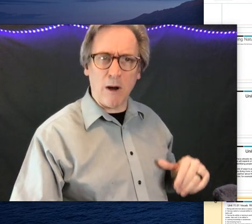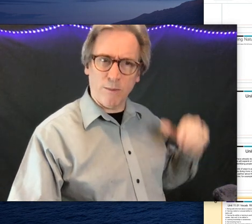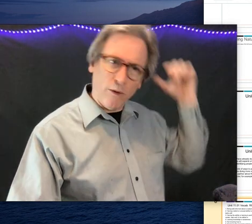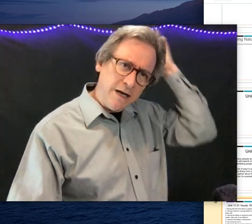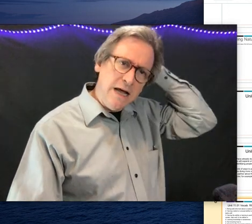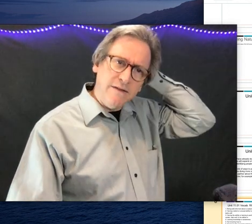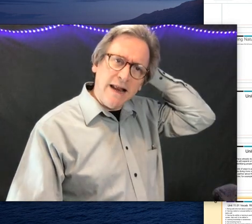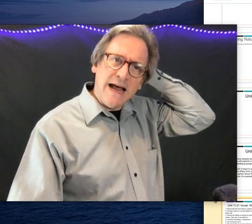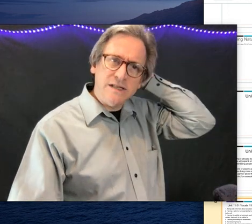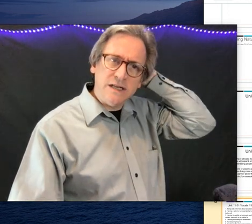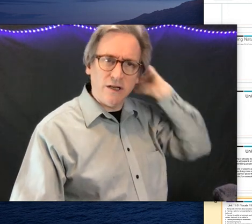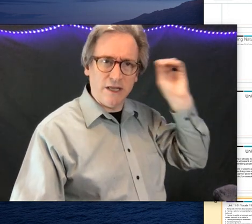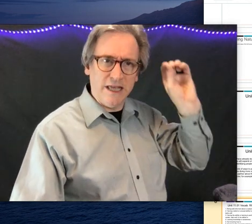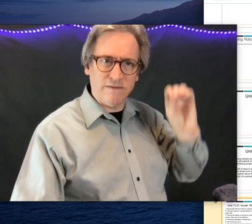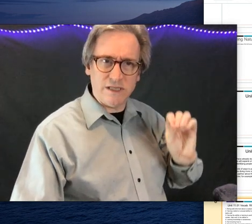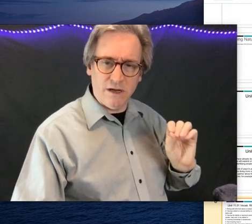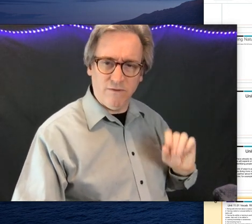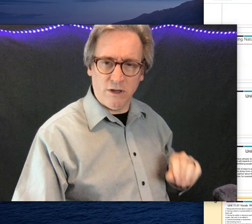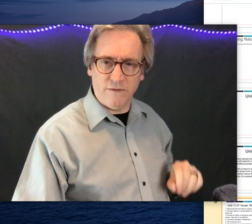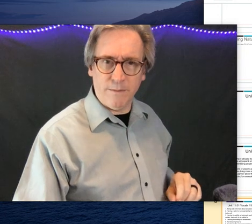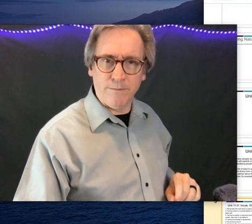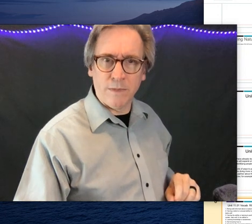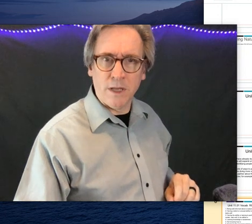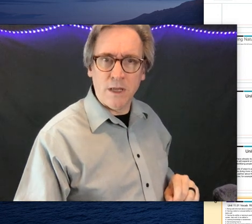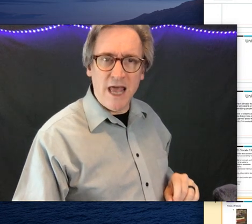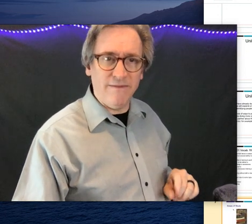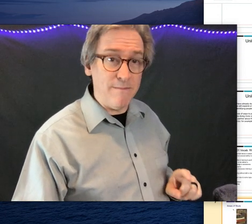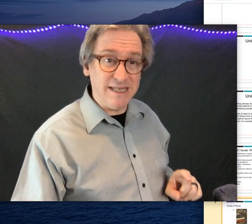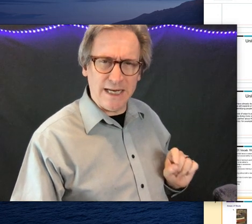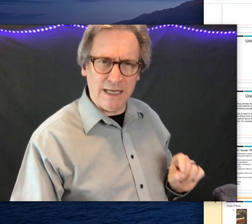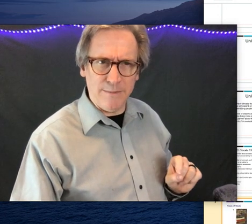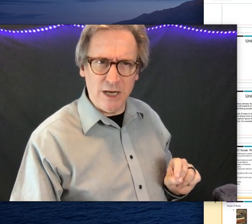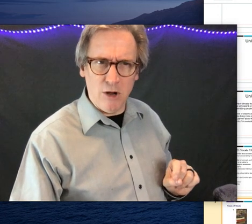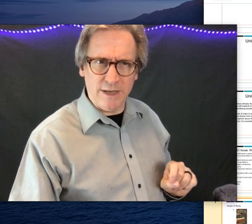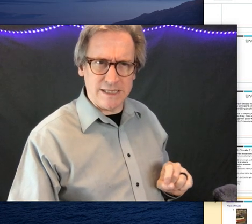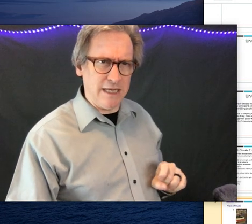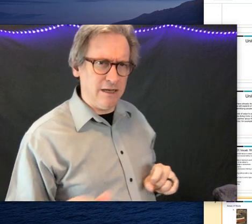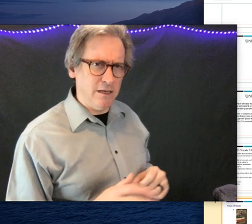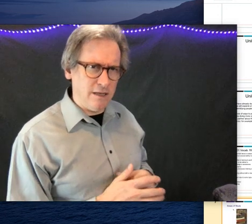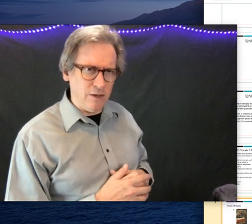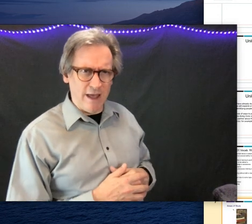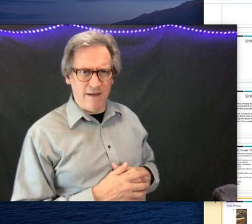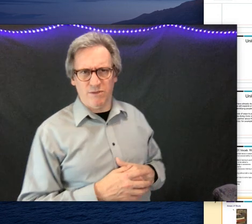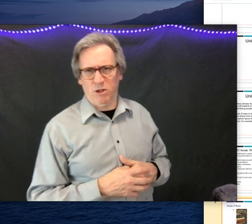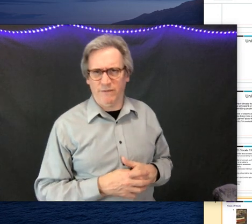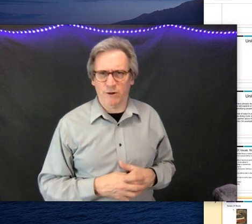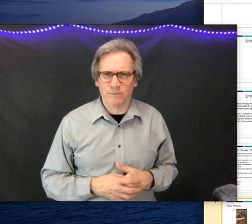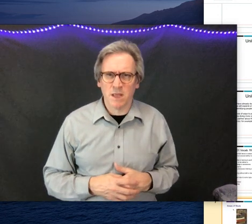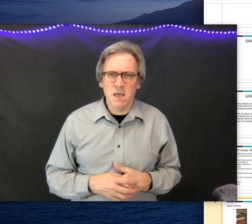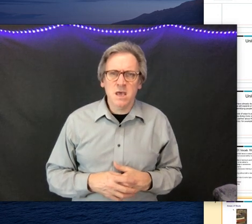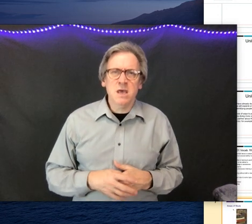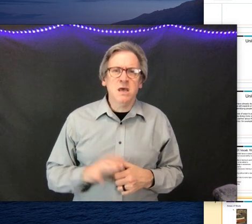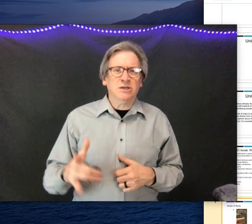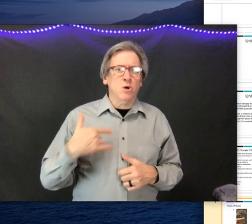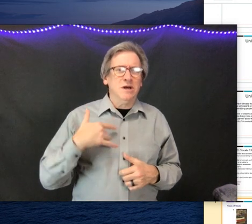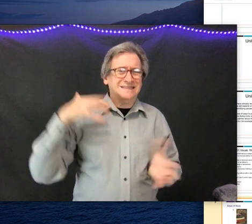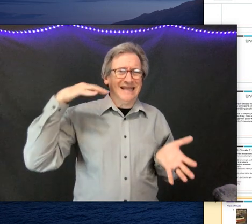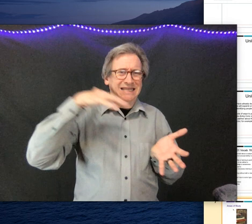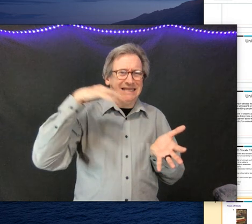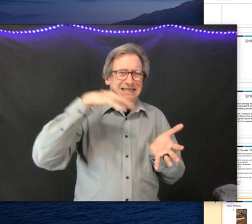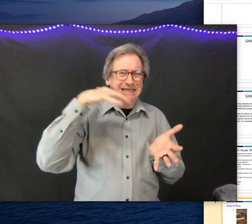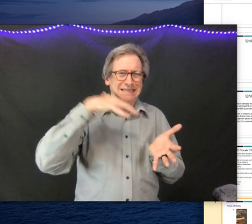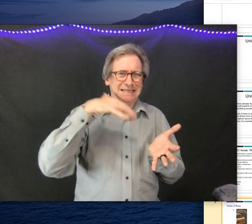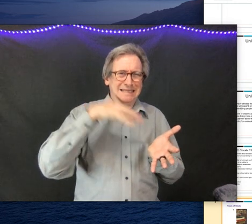another PowerPoint that has little GIFs of all of them. And if I'm missing any, let me know because I think we have them all in there.